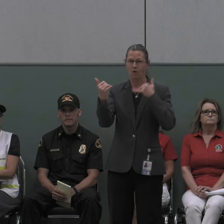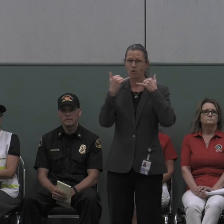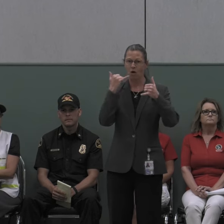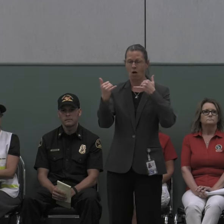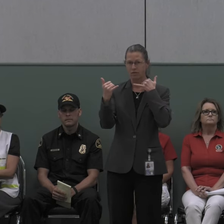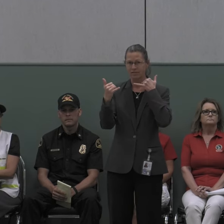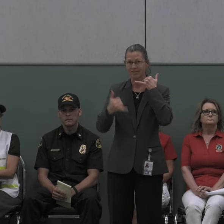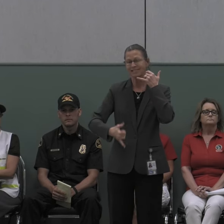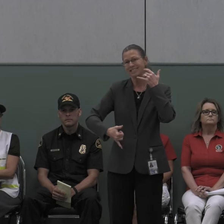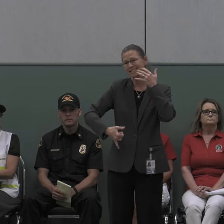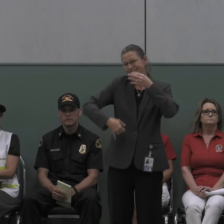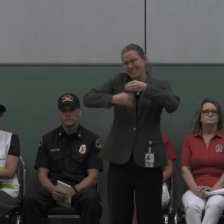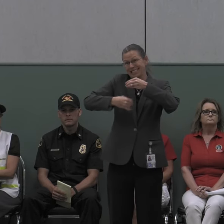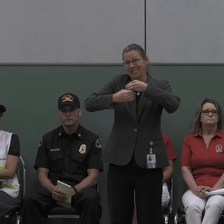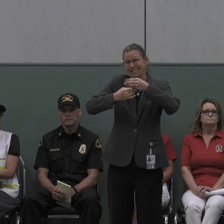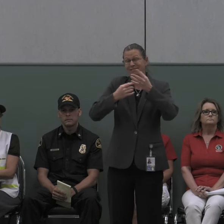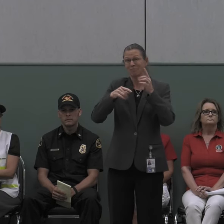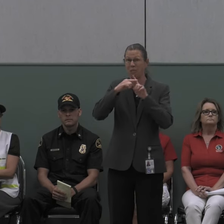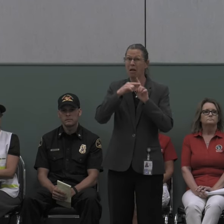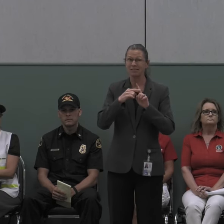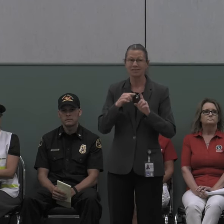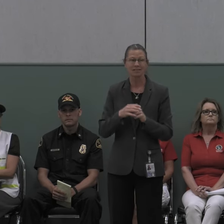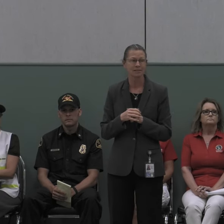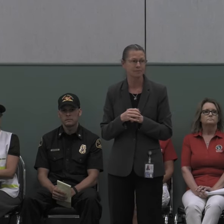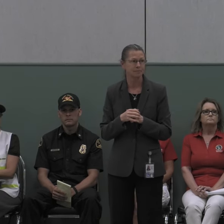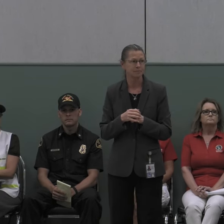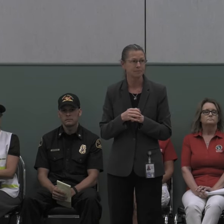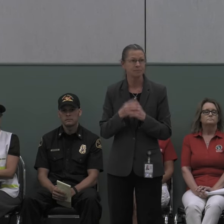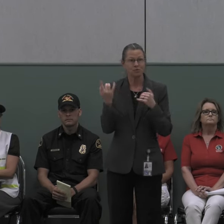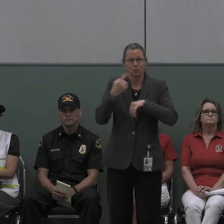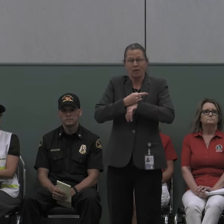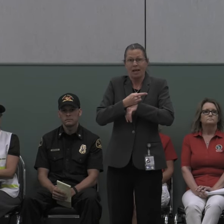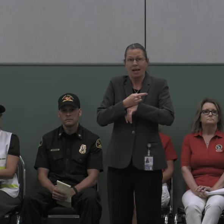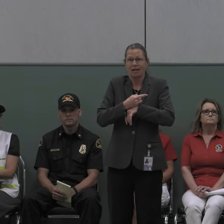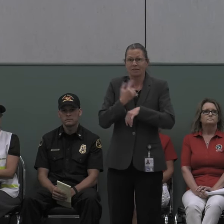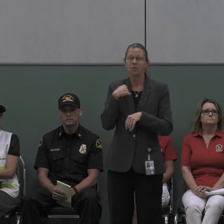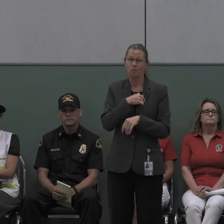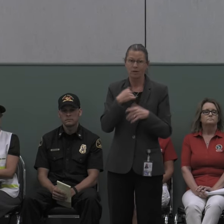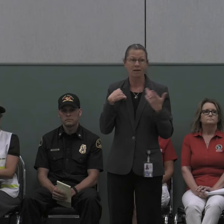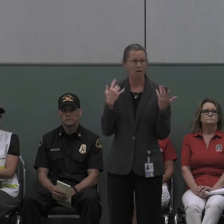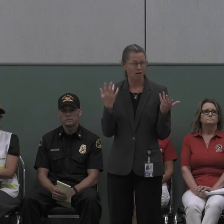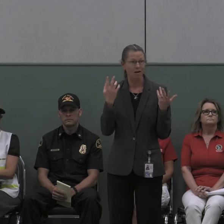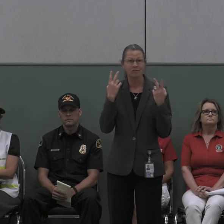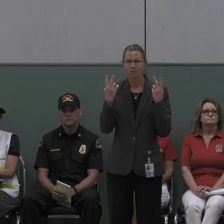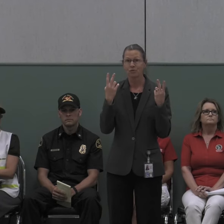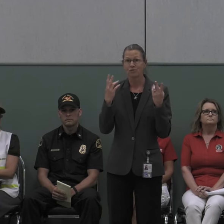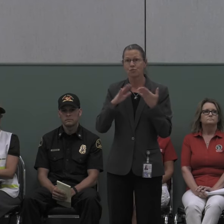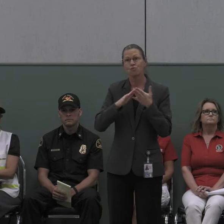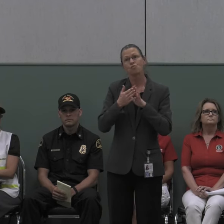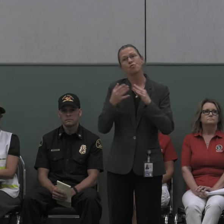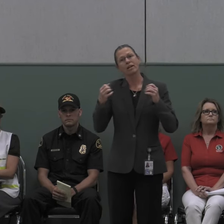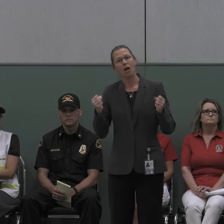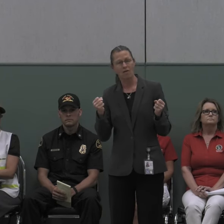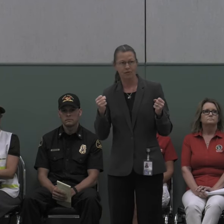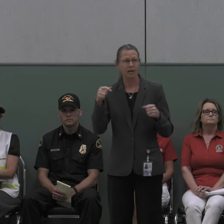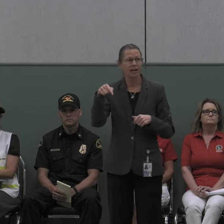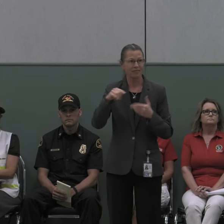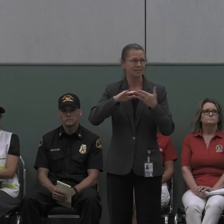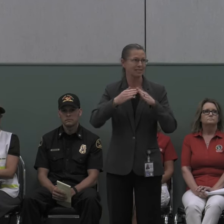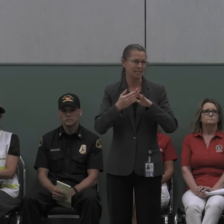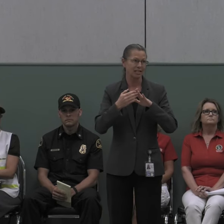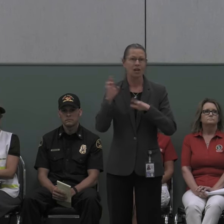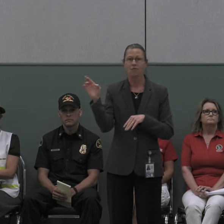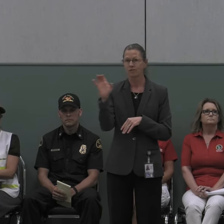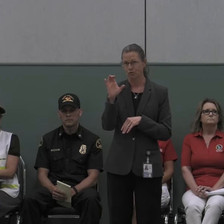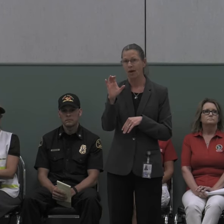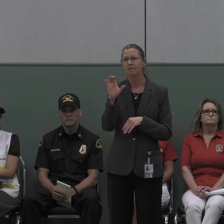day. So today, we are looking into recovering the city of Ridgecrest. That is